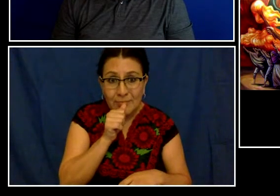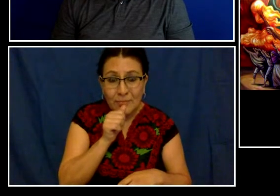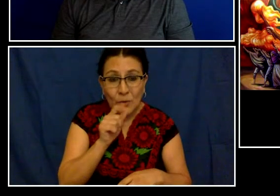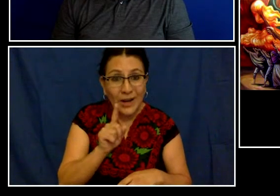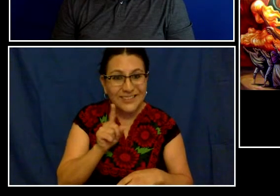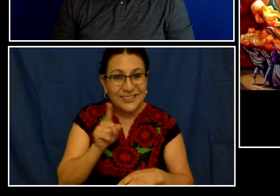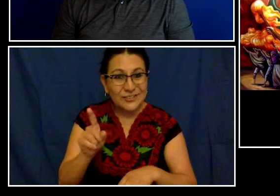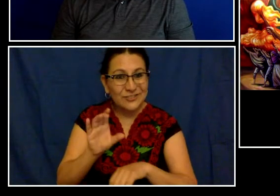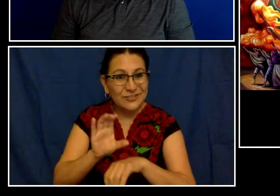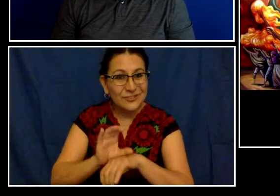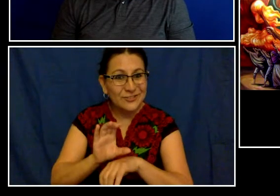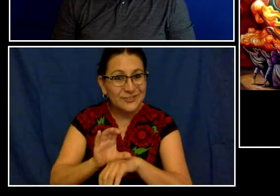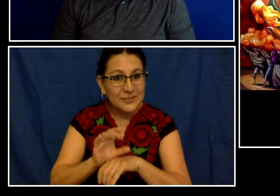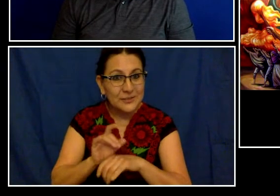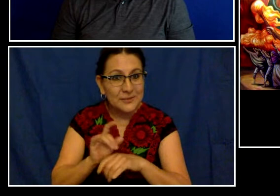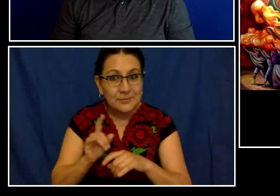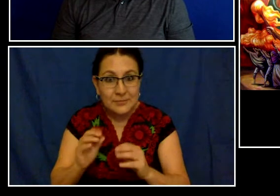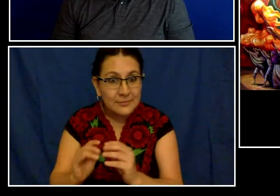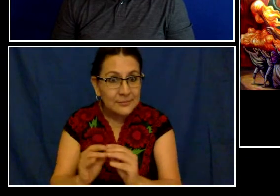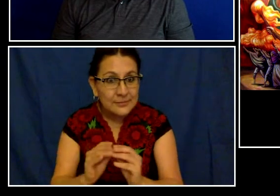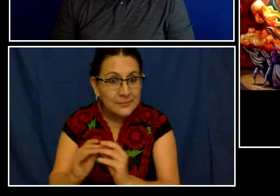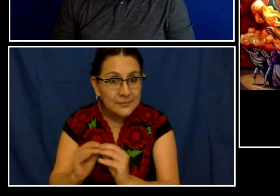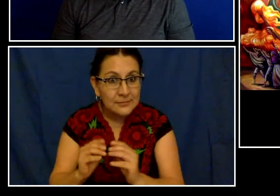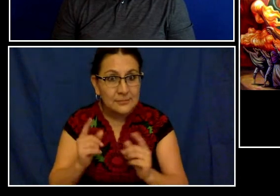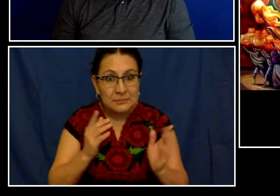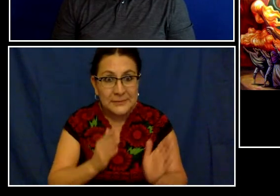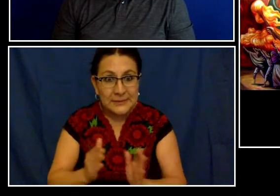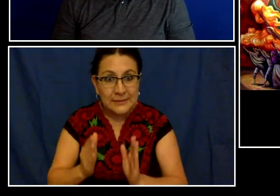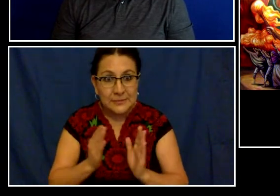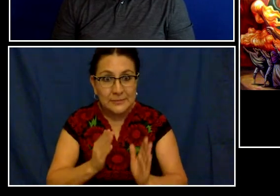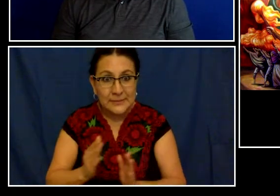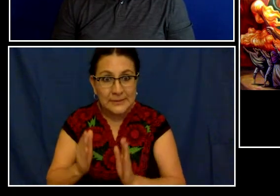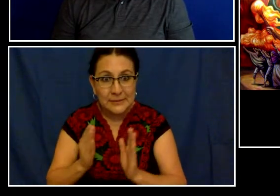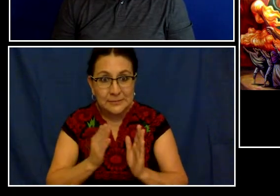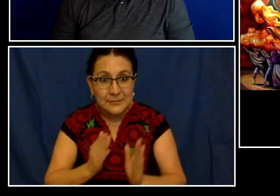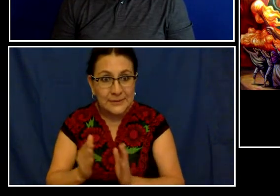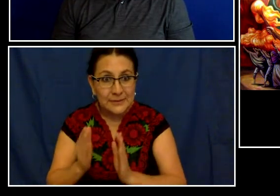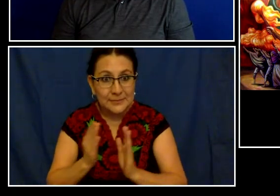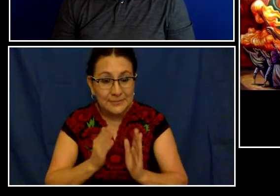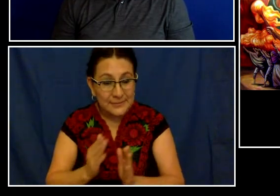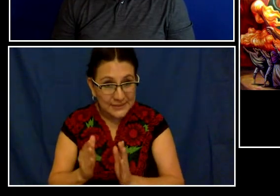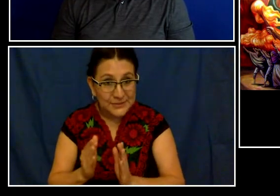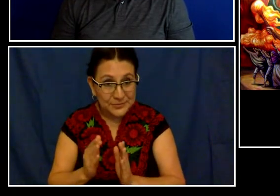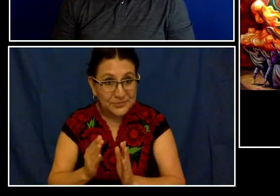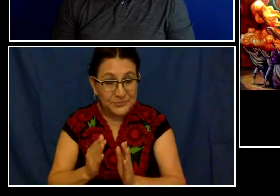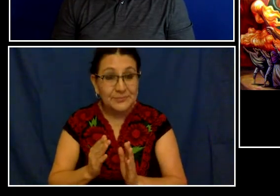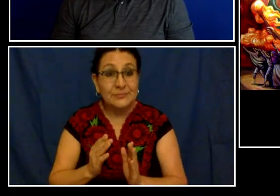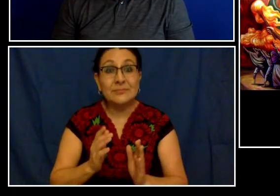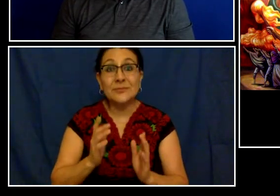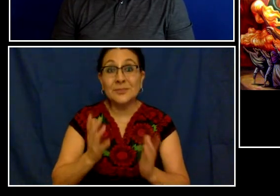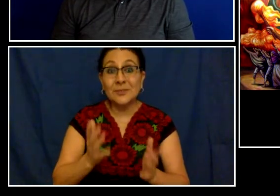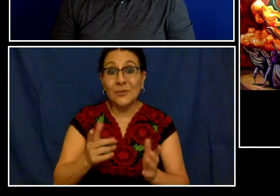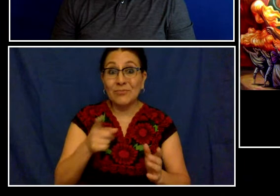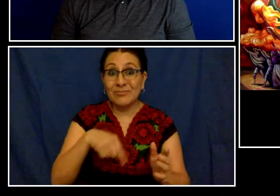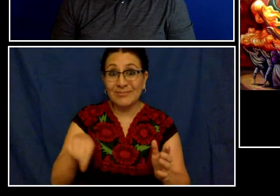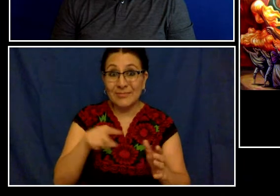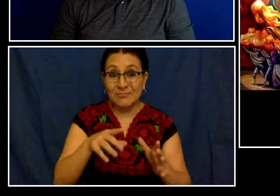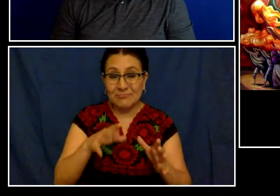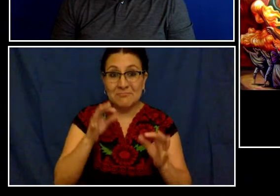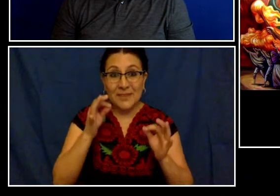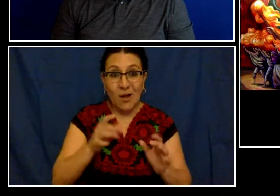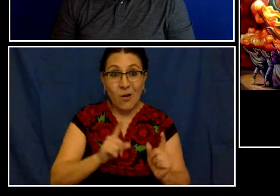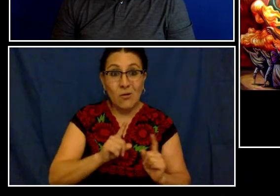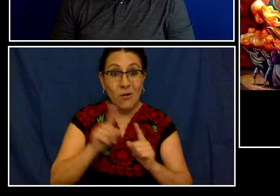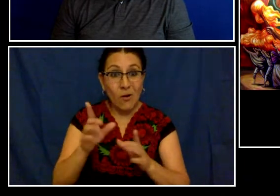enough. So what he did was he secretly got together in the church, started making plans and preparations.